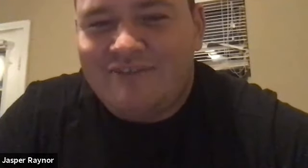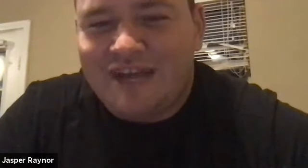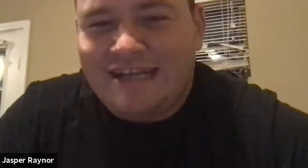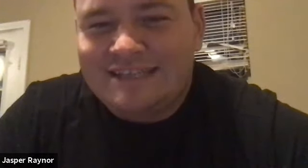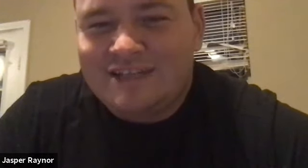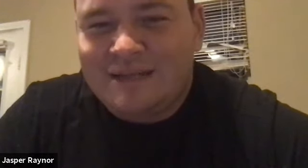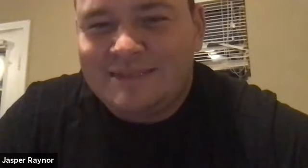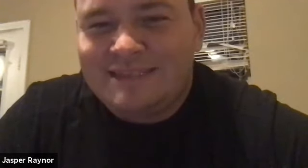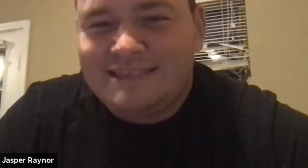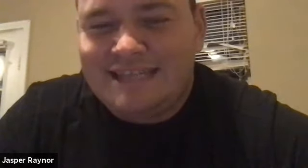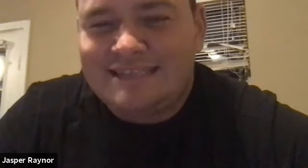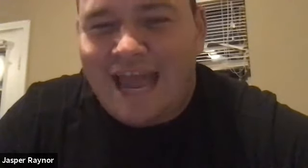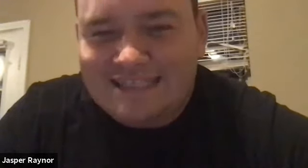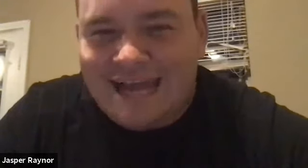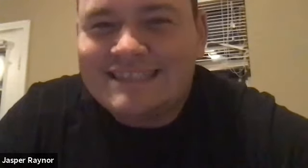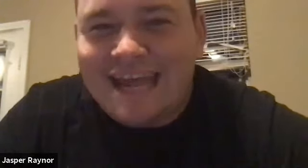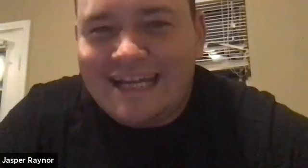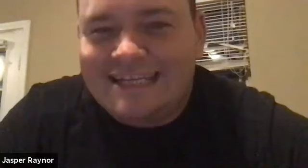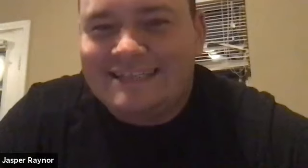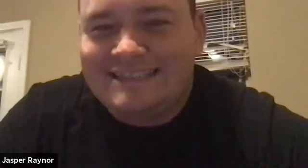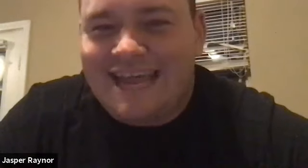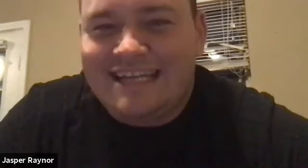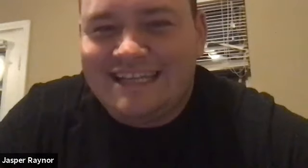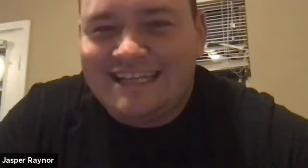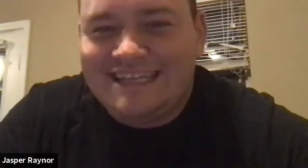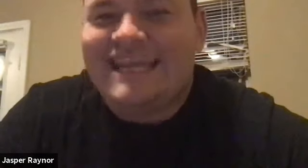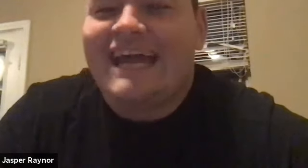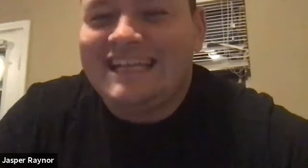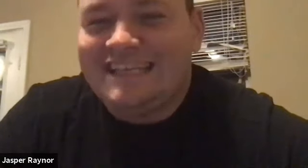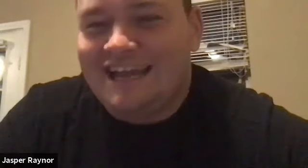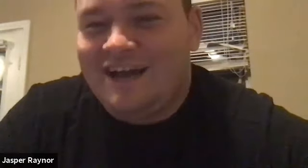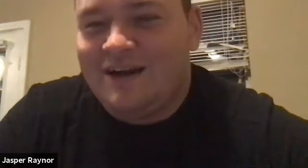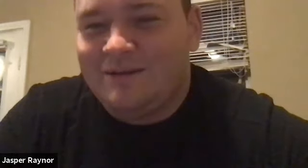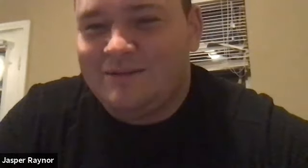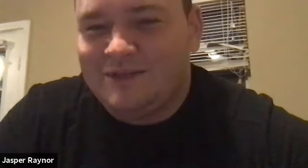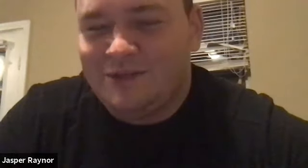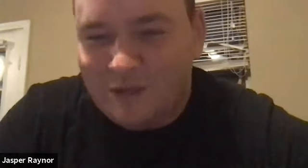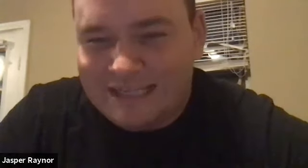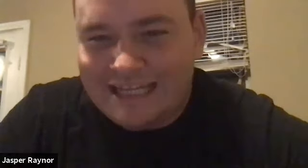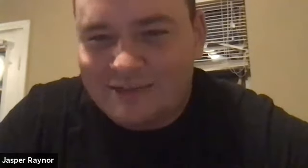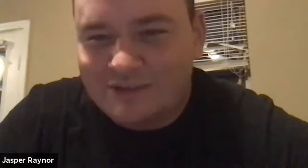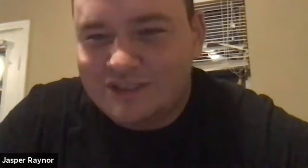Forgot how to say your name. Taddy. Patty. Taddy. Patty. Do you know sign language?